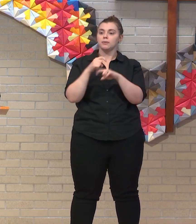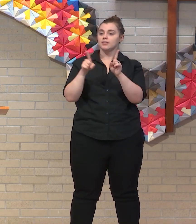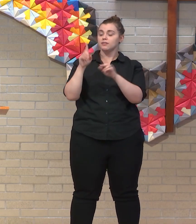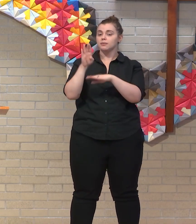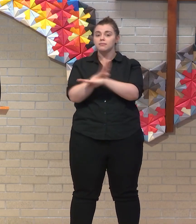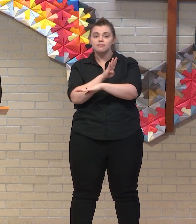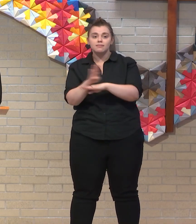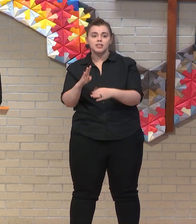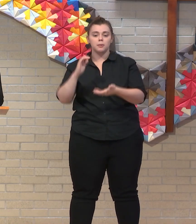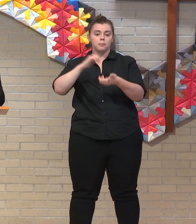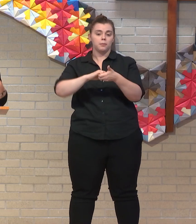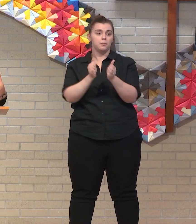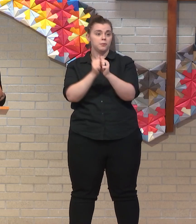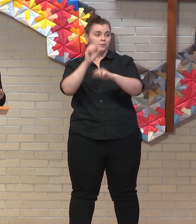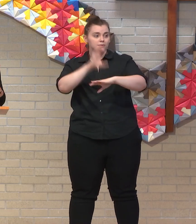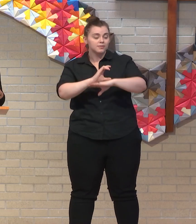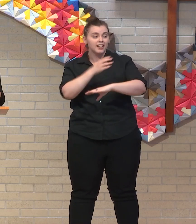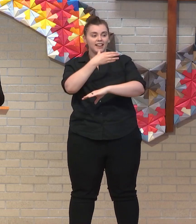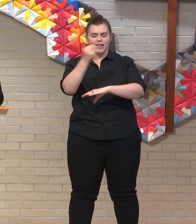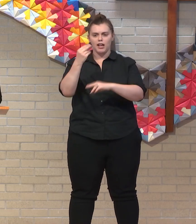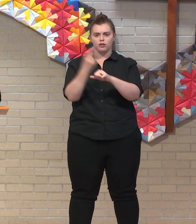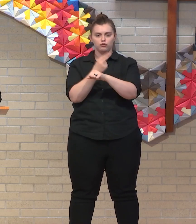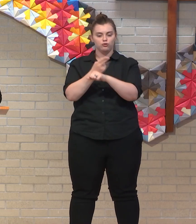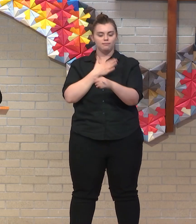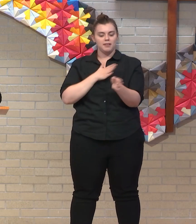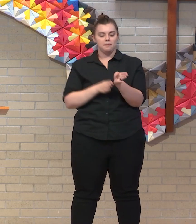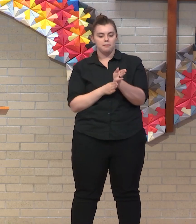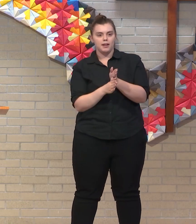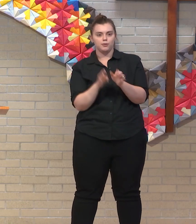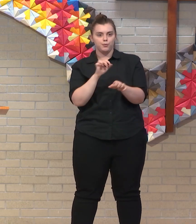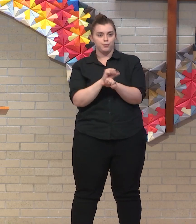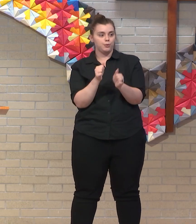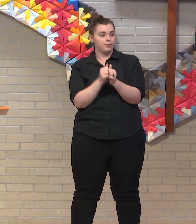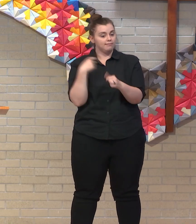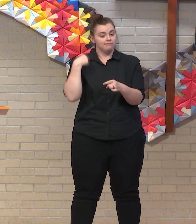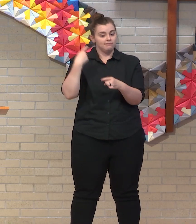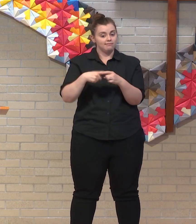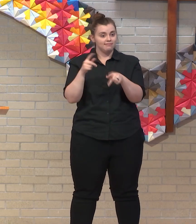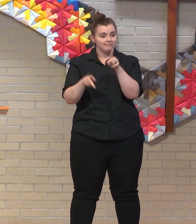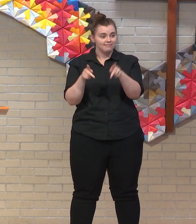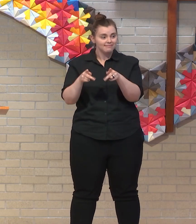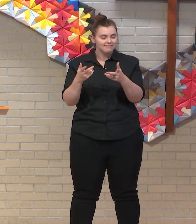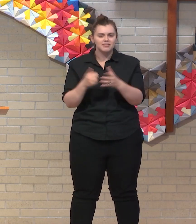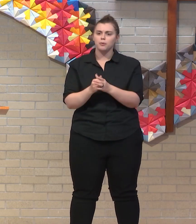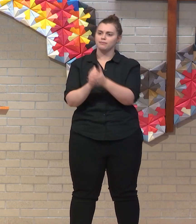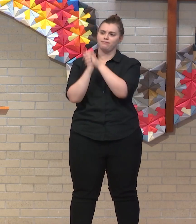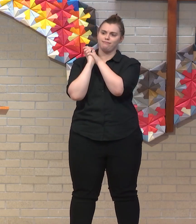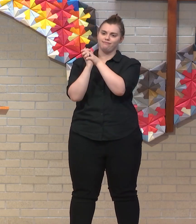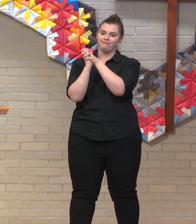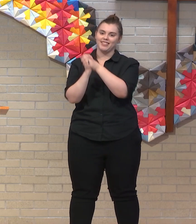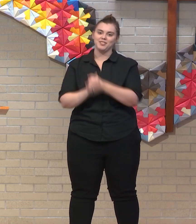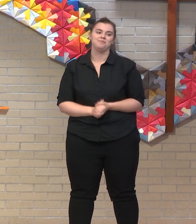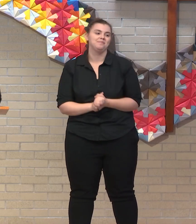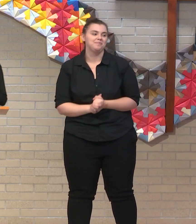businesses, partnering with the church, and using his minor to work with Spanish-speaking people. Congratulations, Caleb.